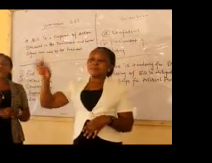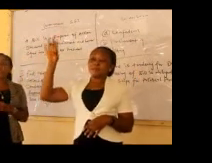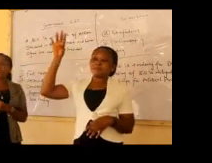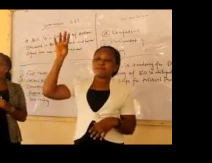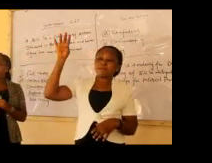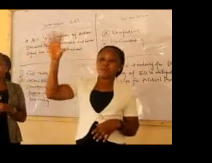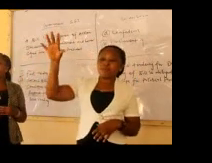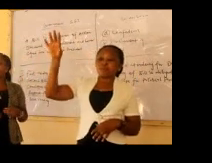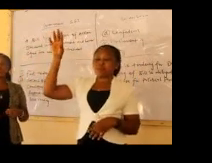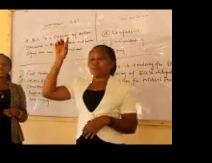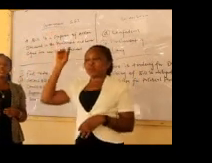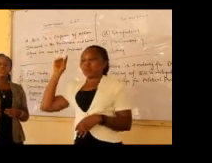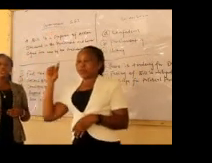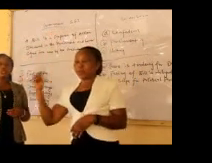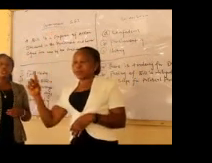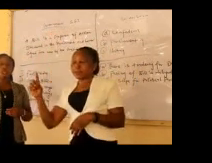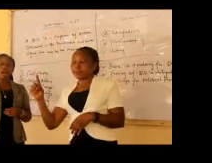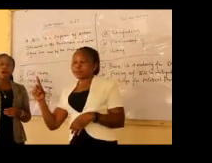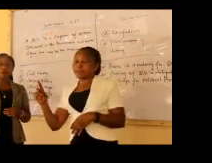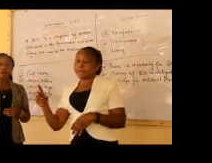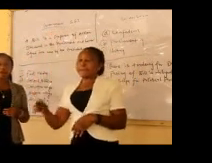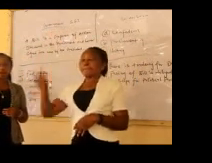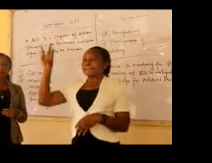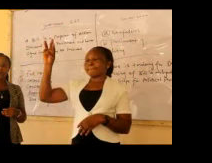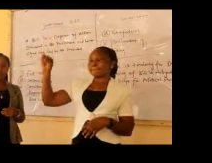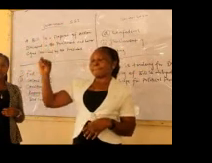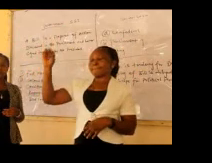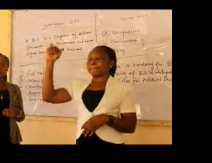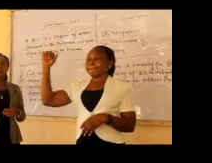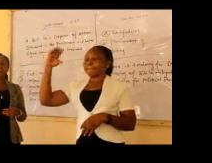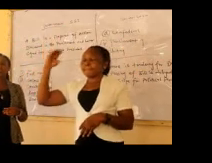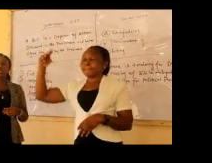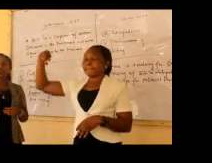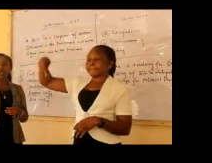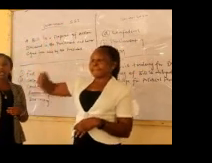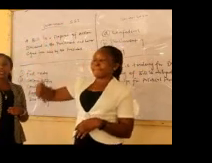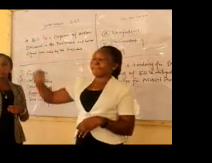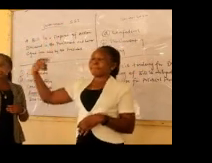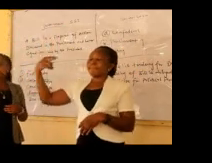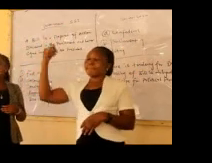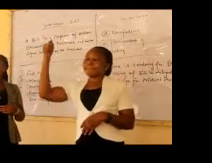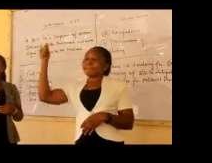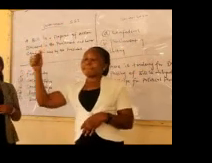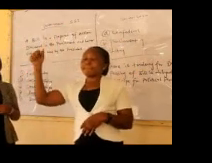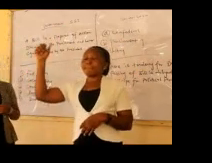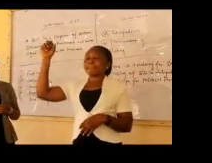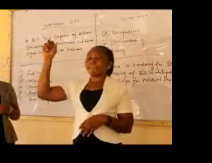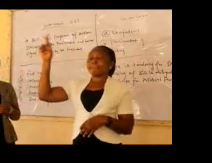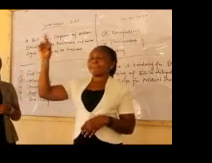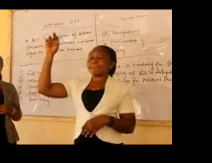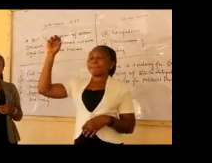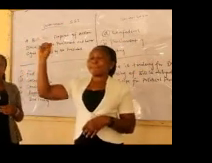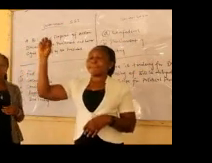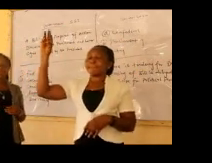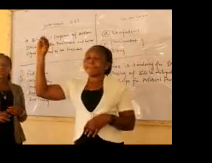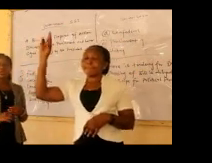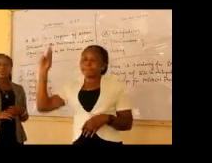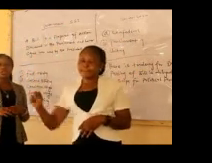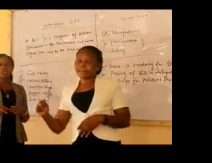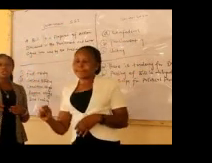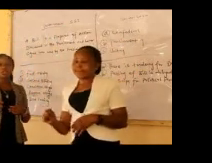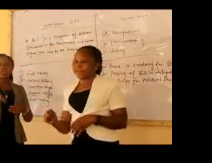McPherson created the House of Reps, both in the local, in the state level and